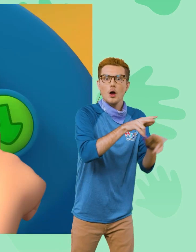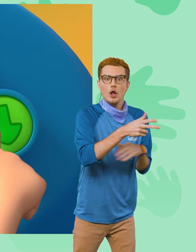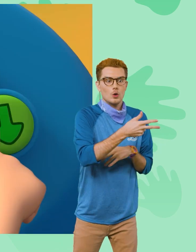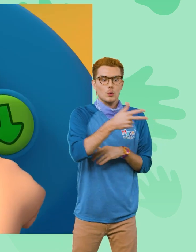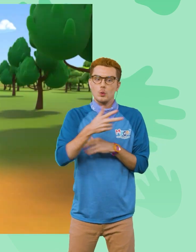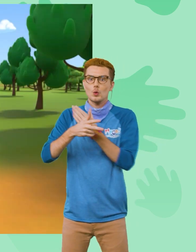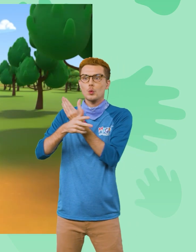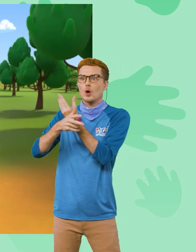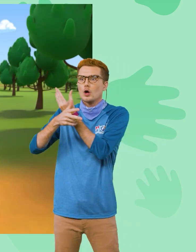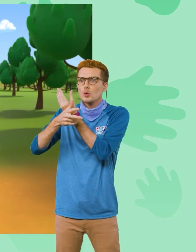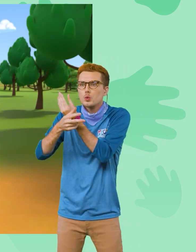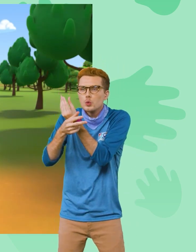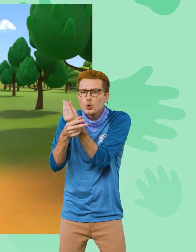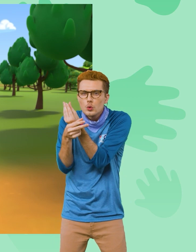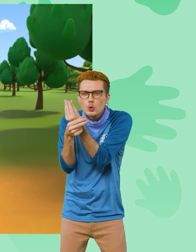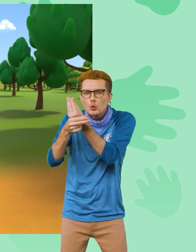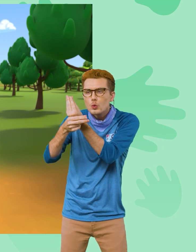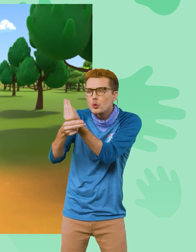Shrinking